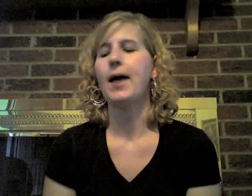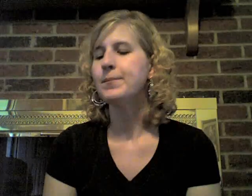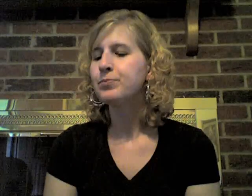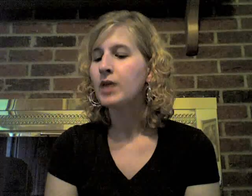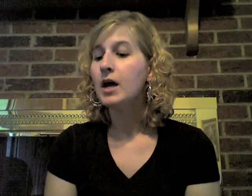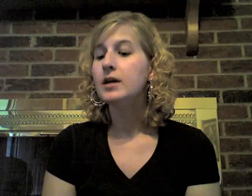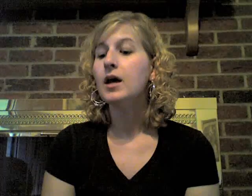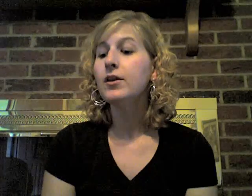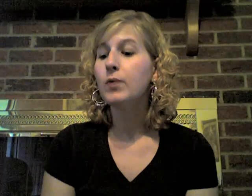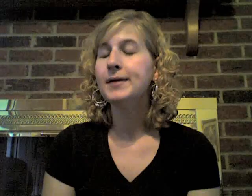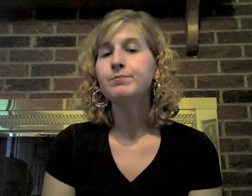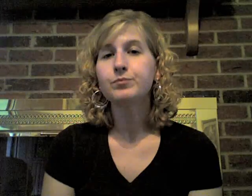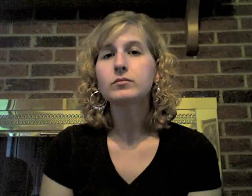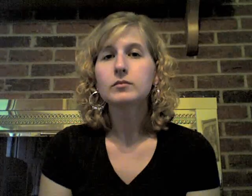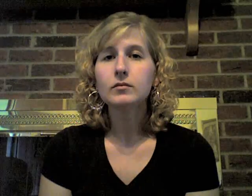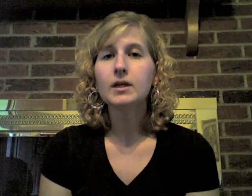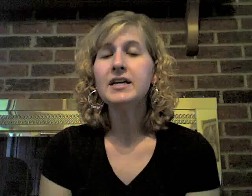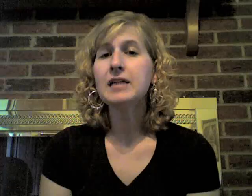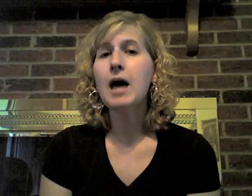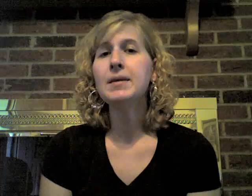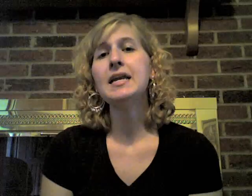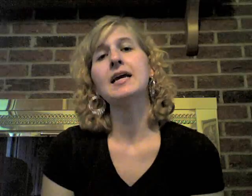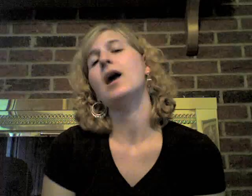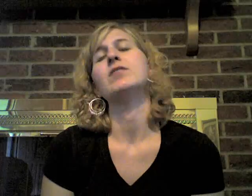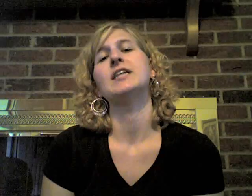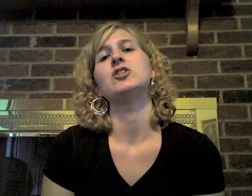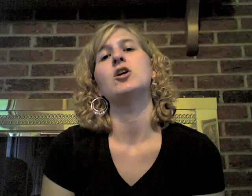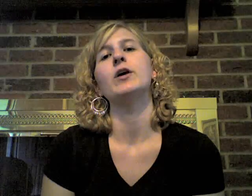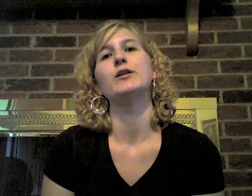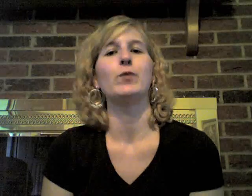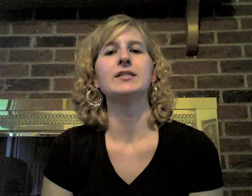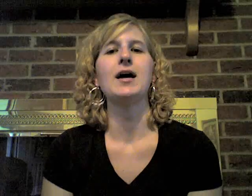Okay. Another one that's common in conversational is what's up.